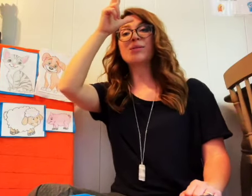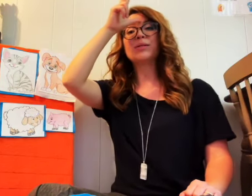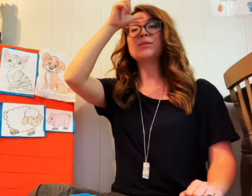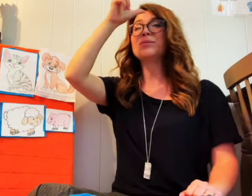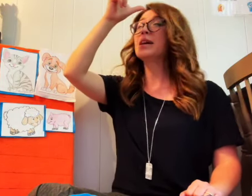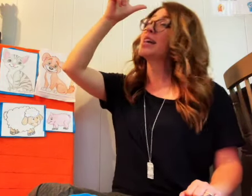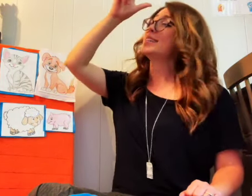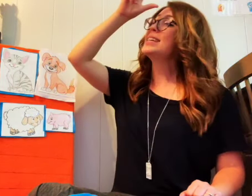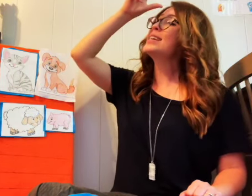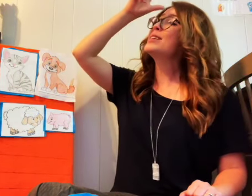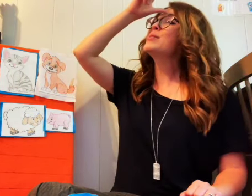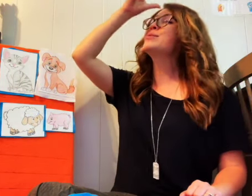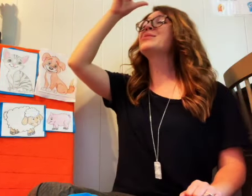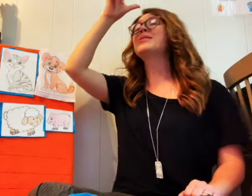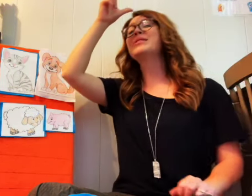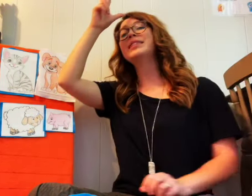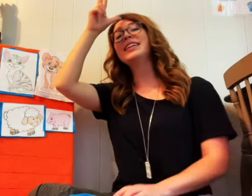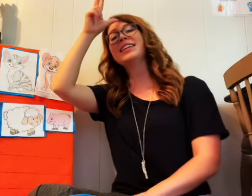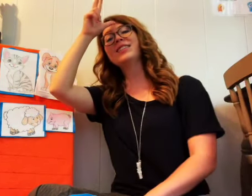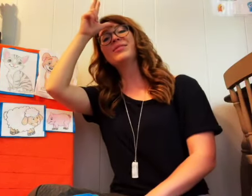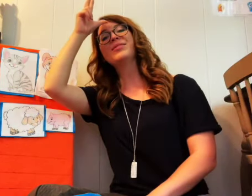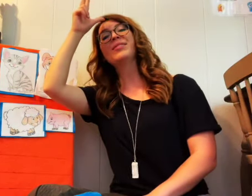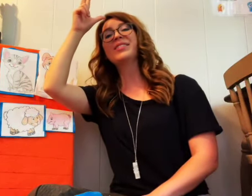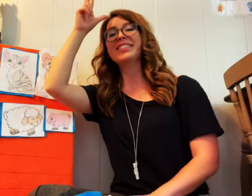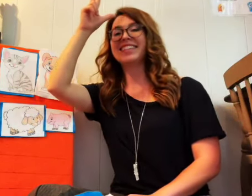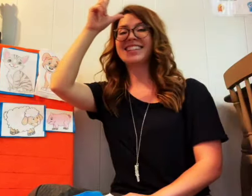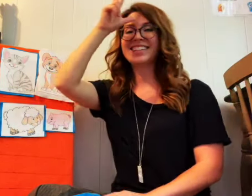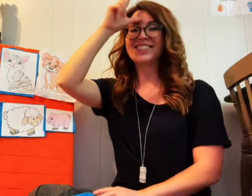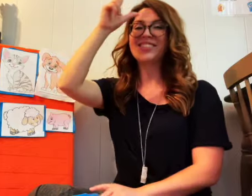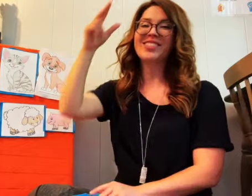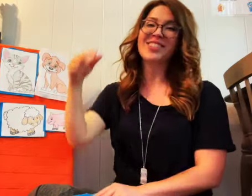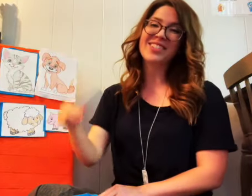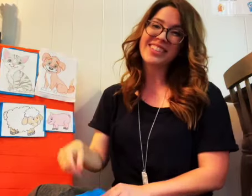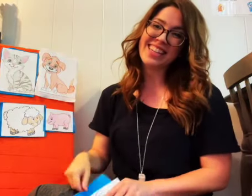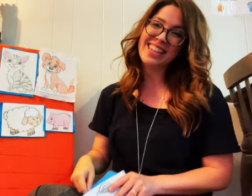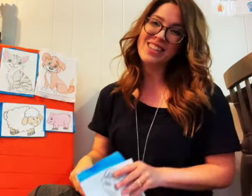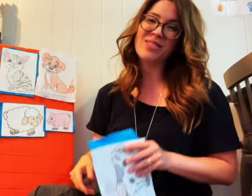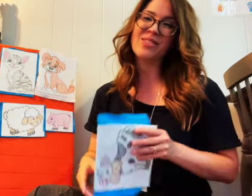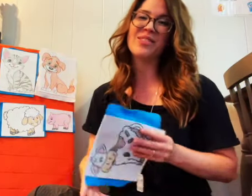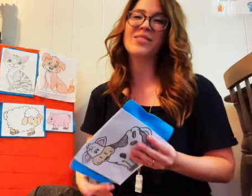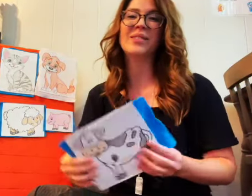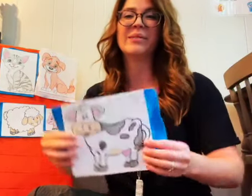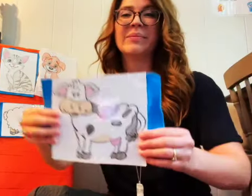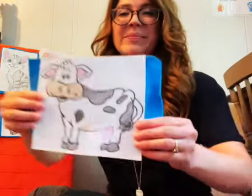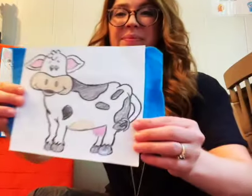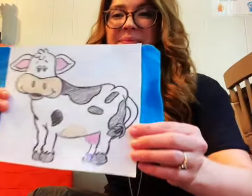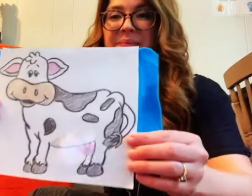cock-a-doodle-doo. Dee-doodle, dee-doodle, dee-doodle, dee-doo.